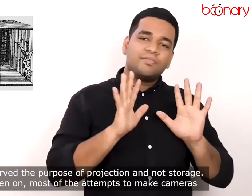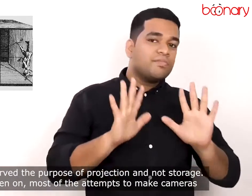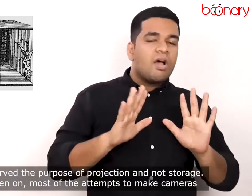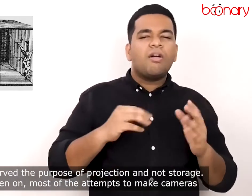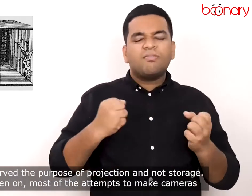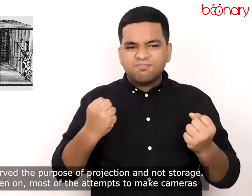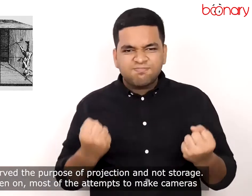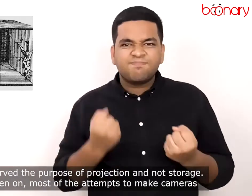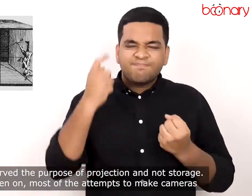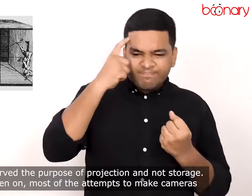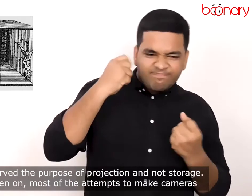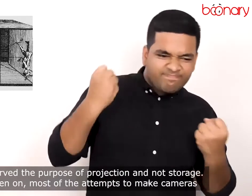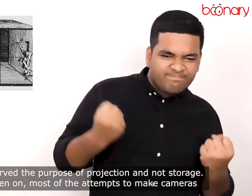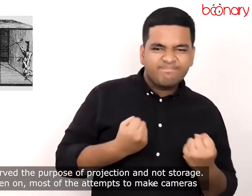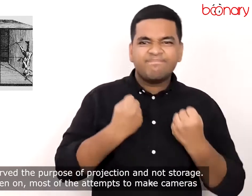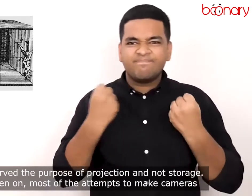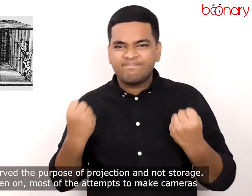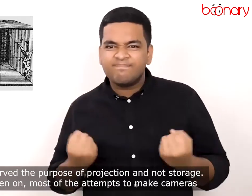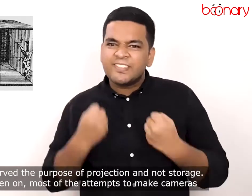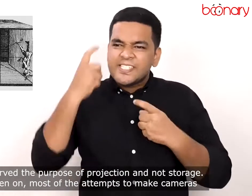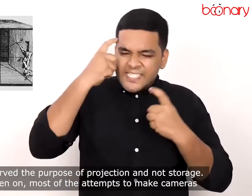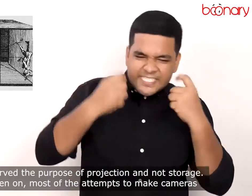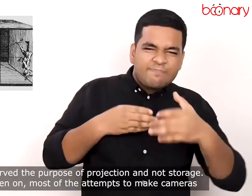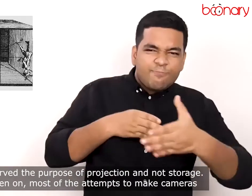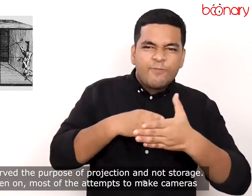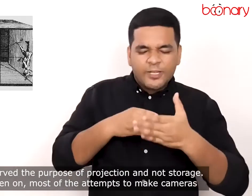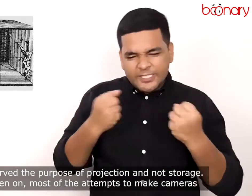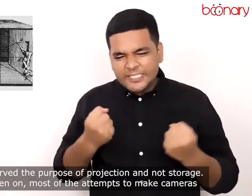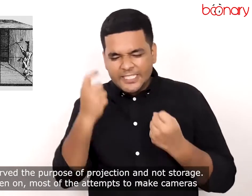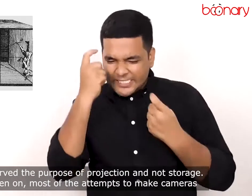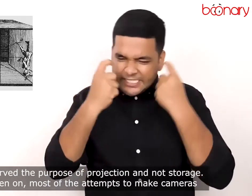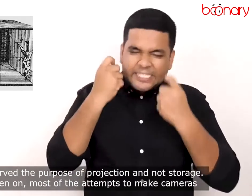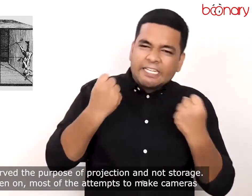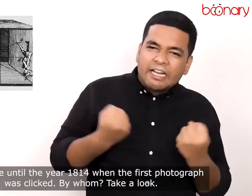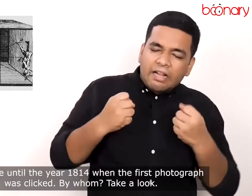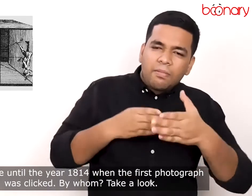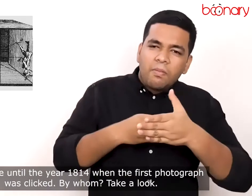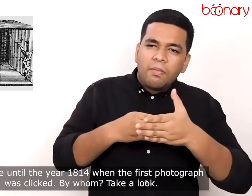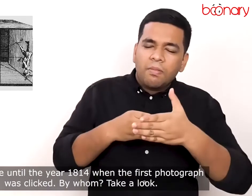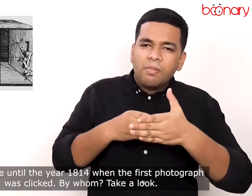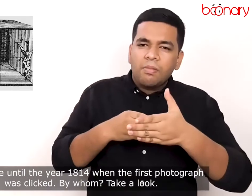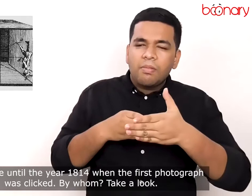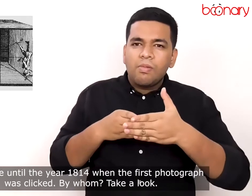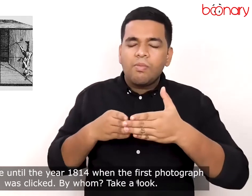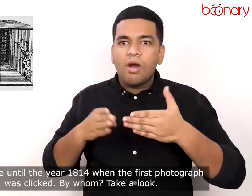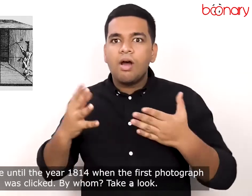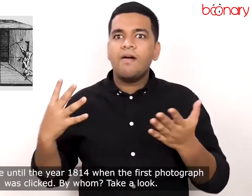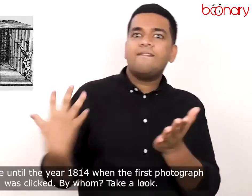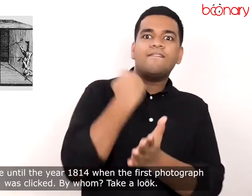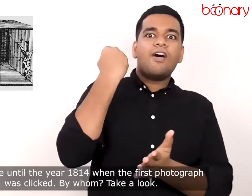storage. From then on, most of the attempts to make cameras were futile until